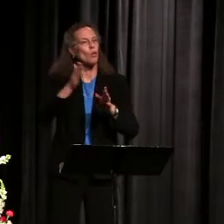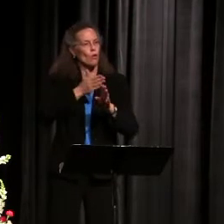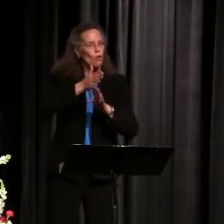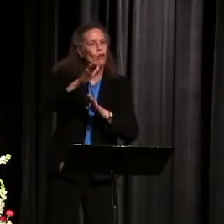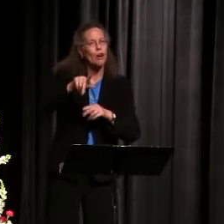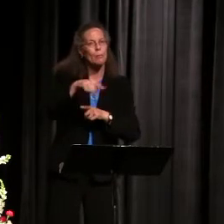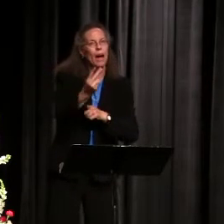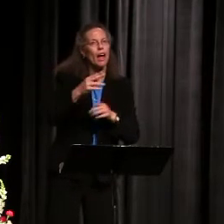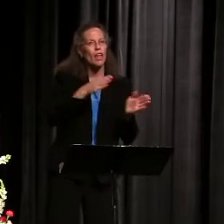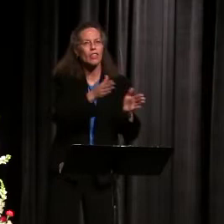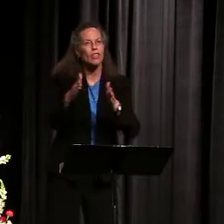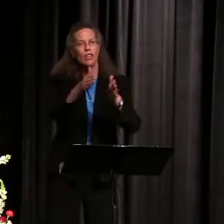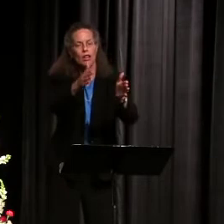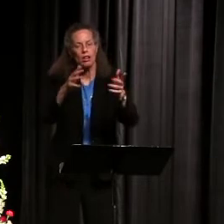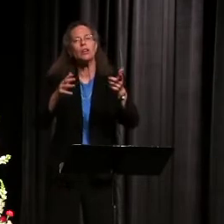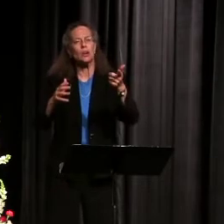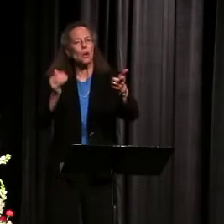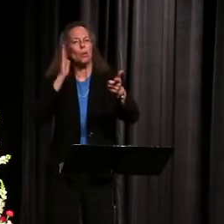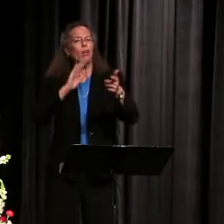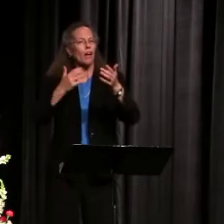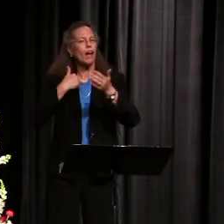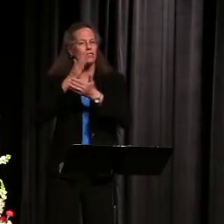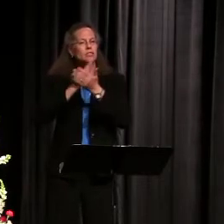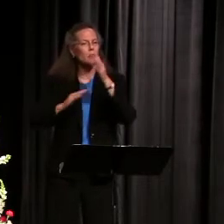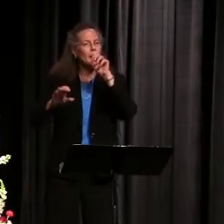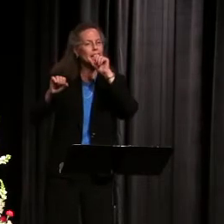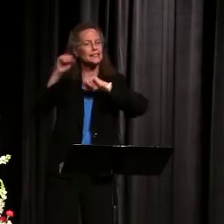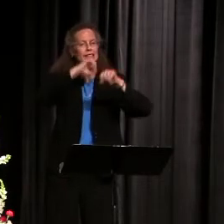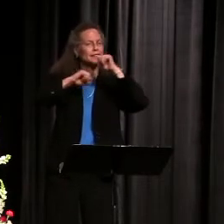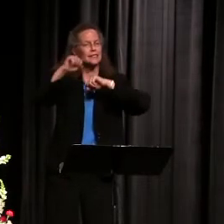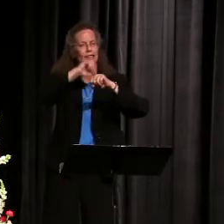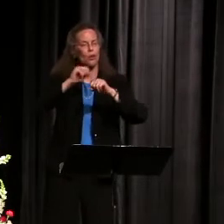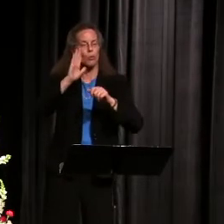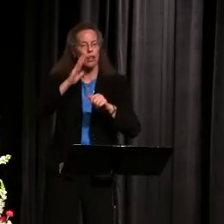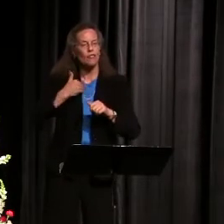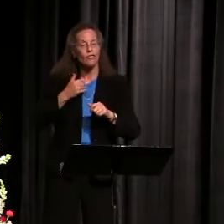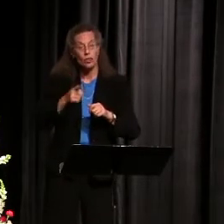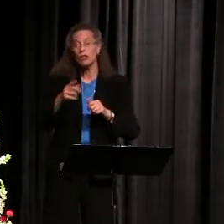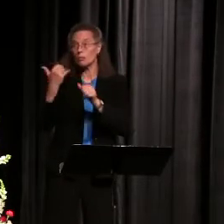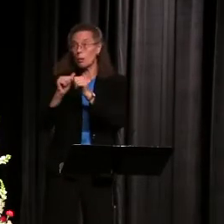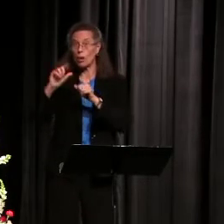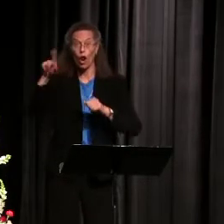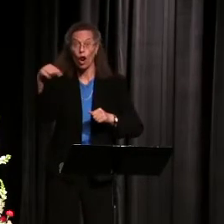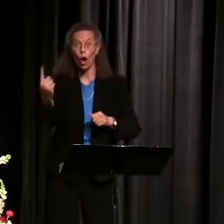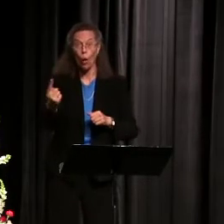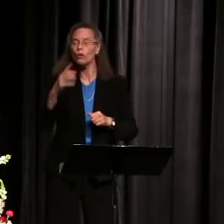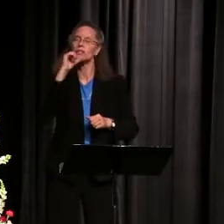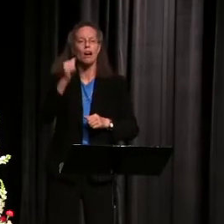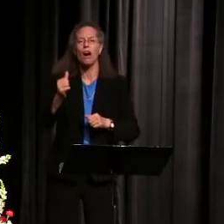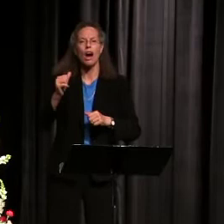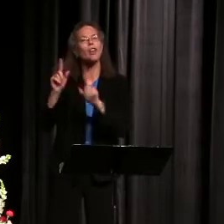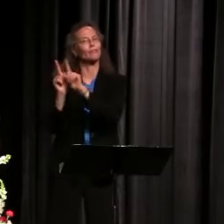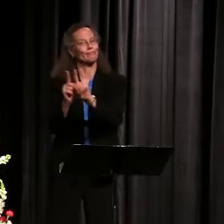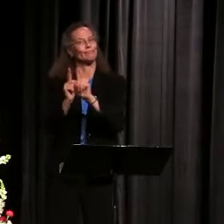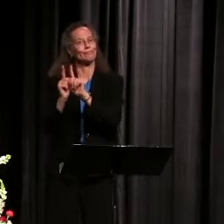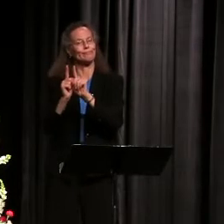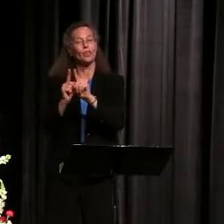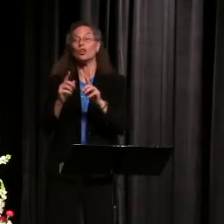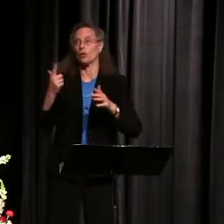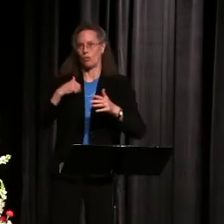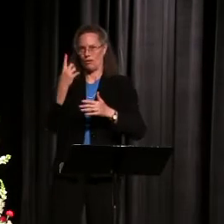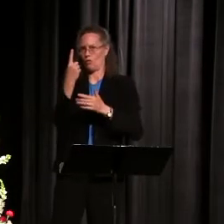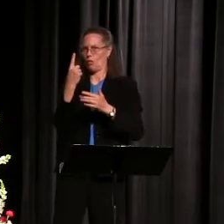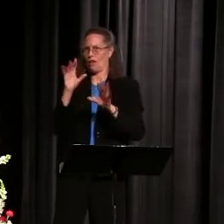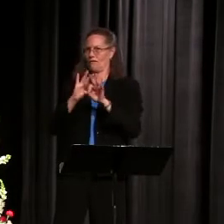prepared. There will most certainly be adversity in your future. Remember that you're not alone. Although we are many Raiders, we are one